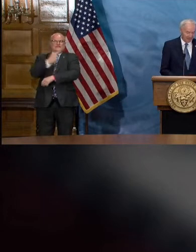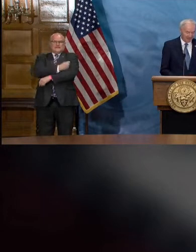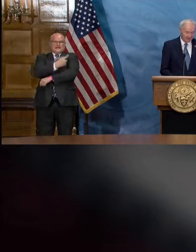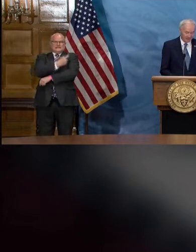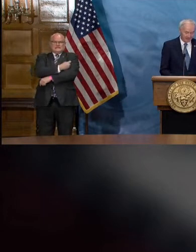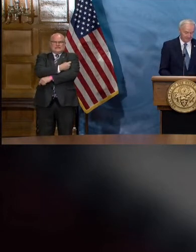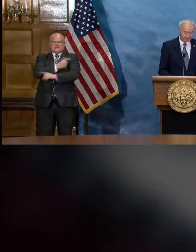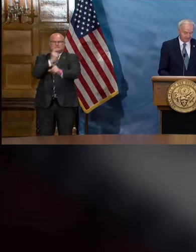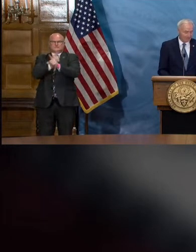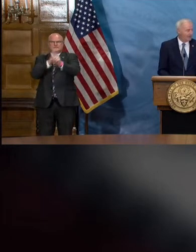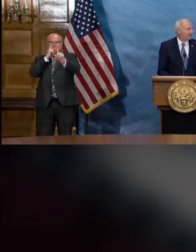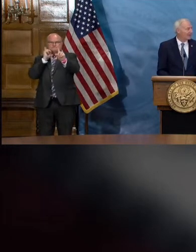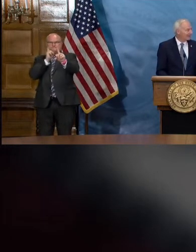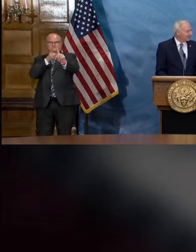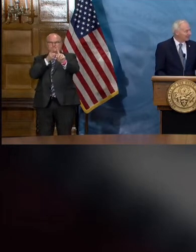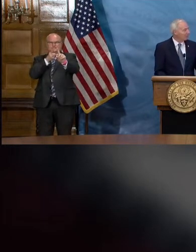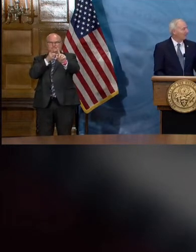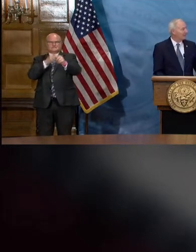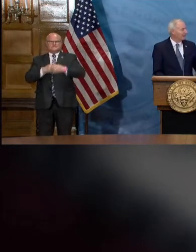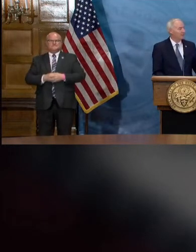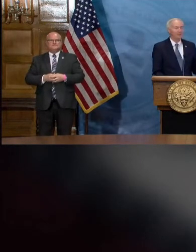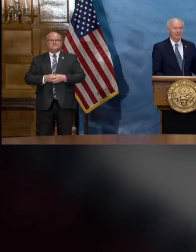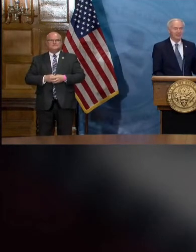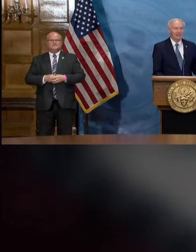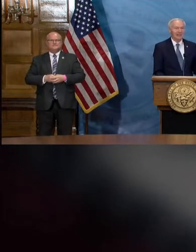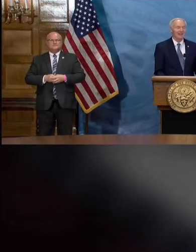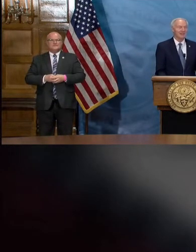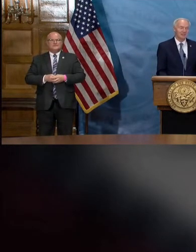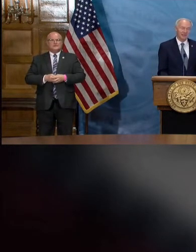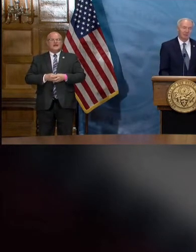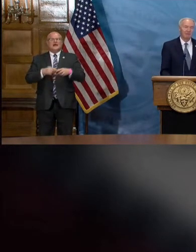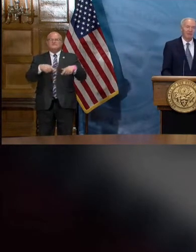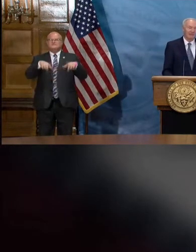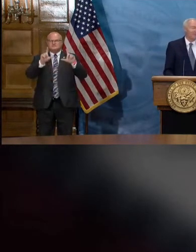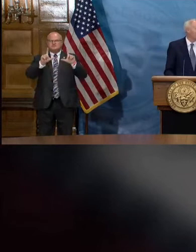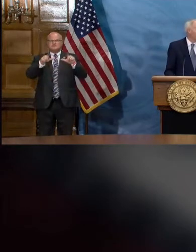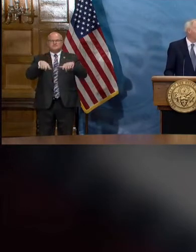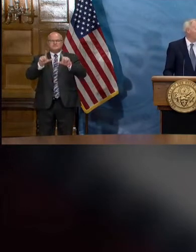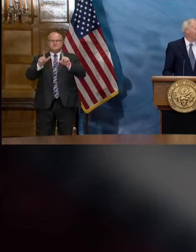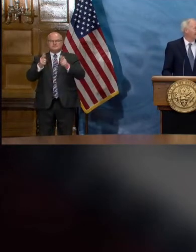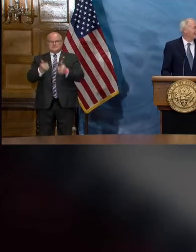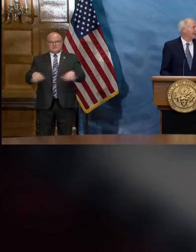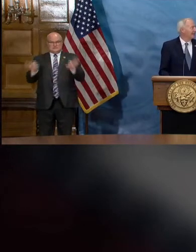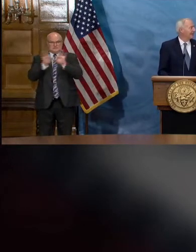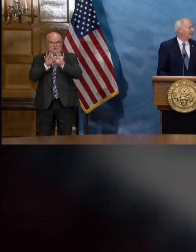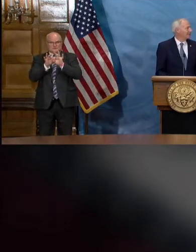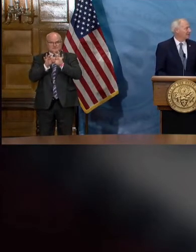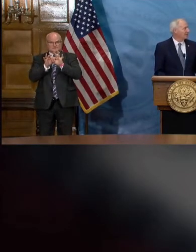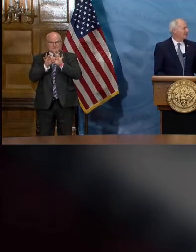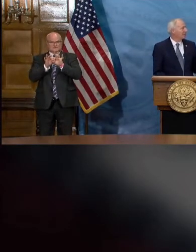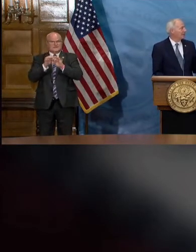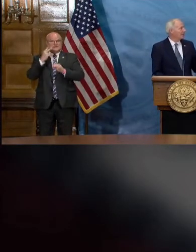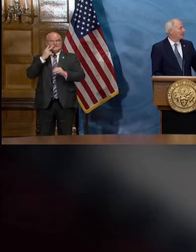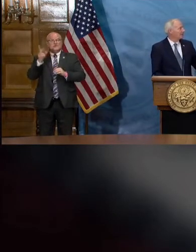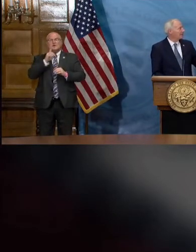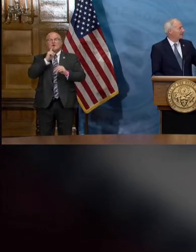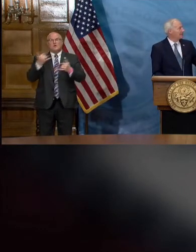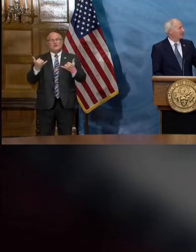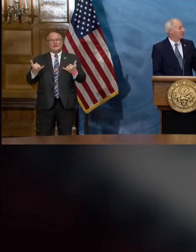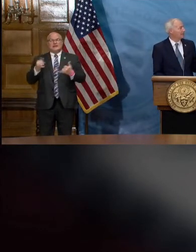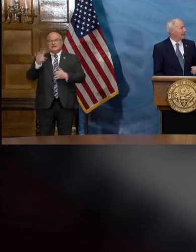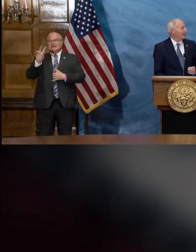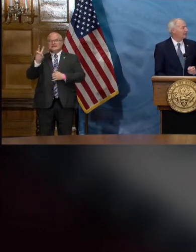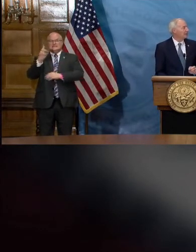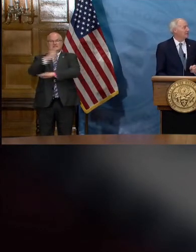on the right target. Let me briefly go through these slides. There's a number of them, and I think it's important to see where we are. The